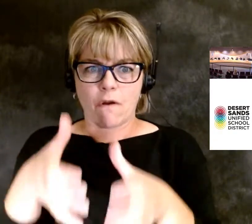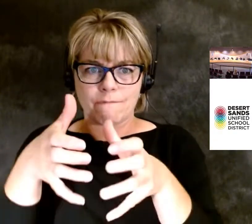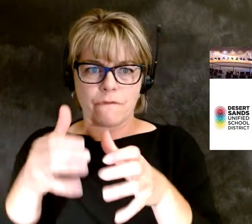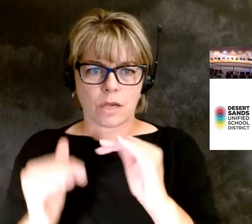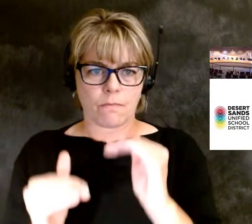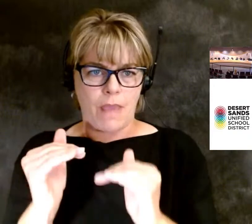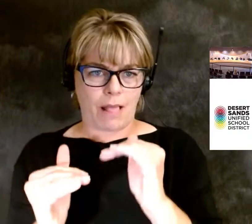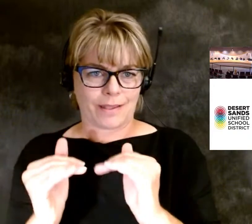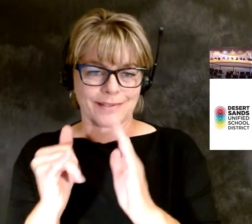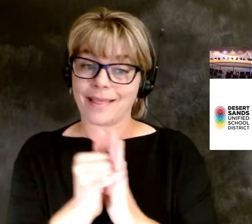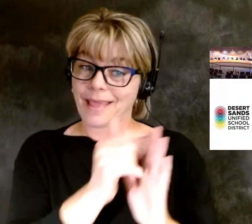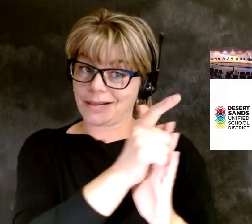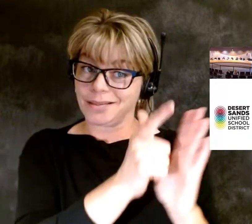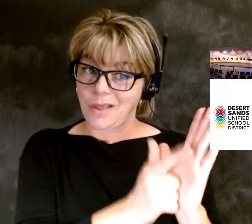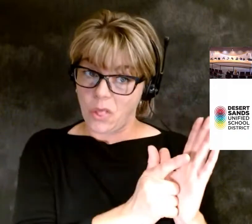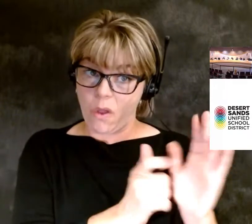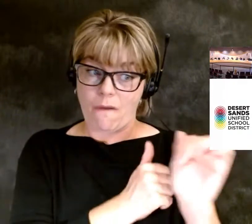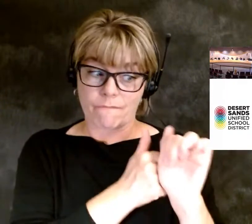with the state budget.